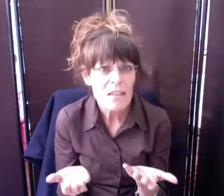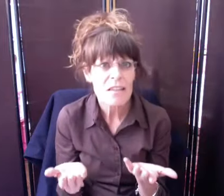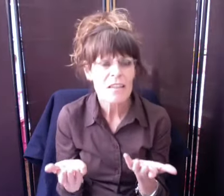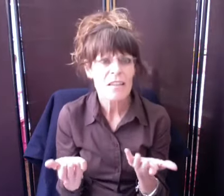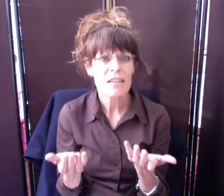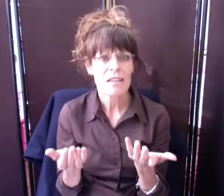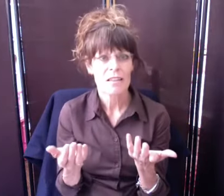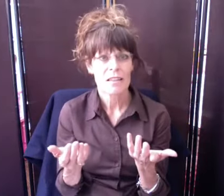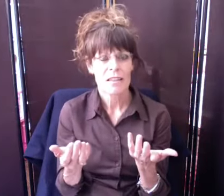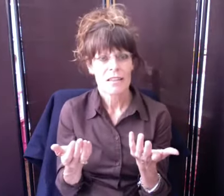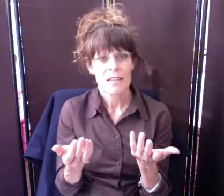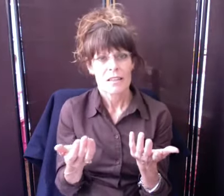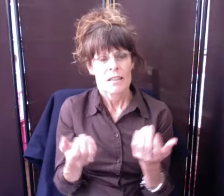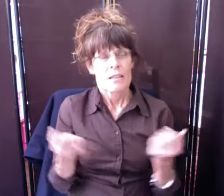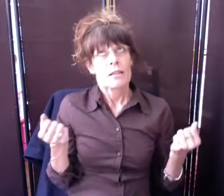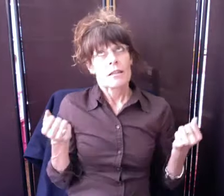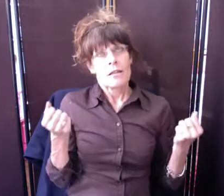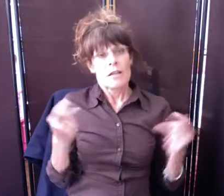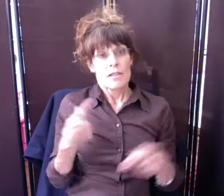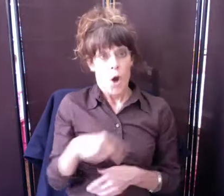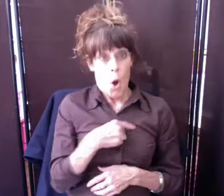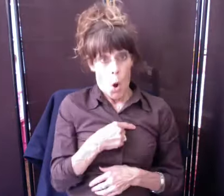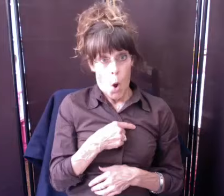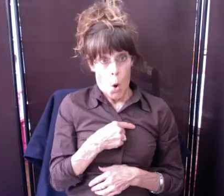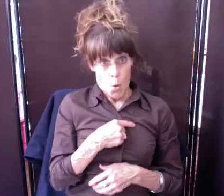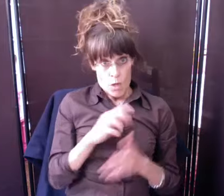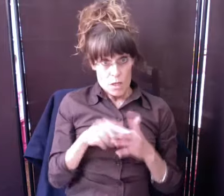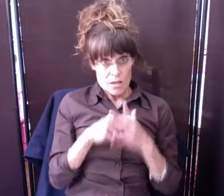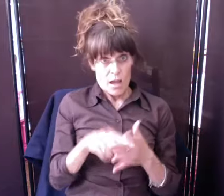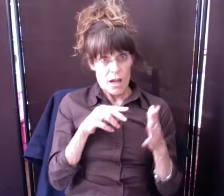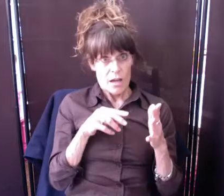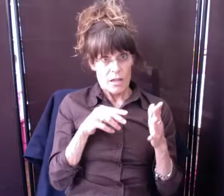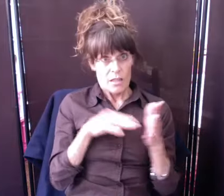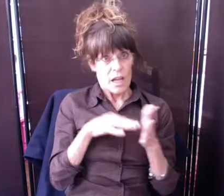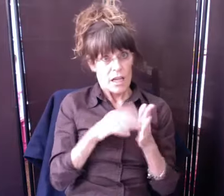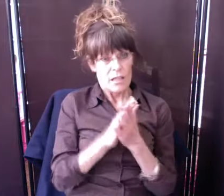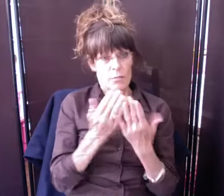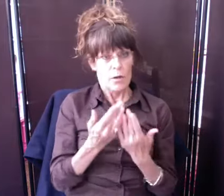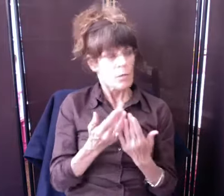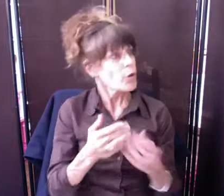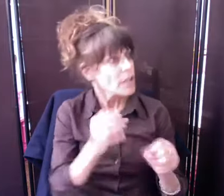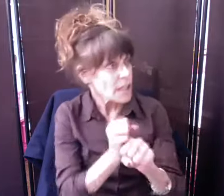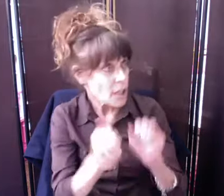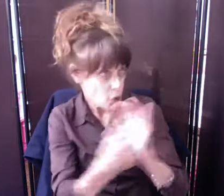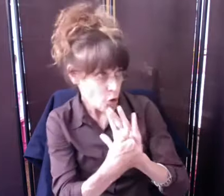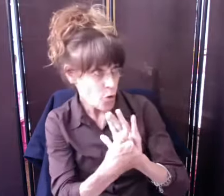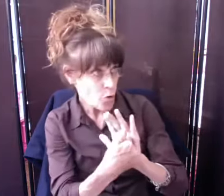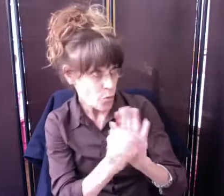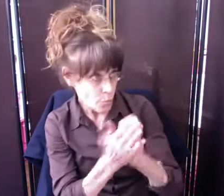so, but I said, okay. And so we started going through the book, and she asked me to get a new book, and like with no notes in it. And that